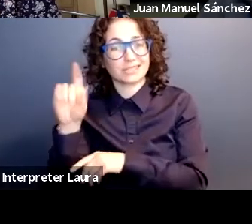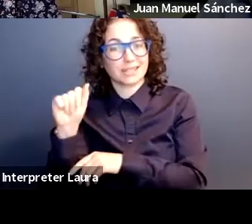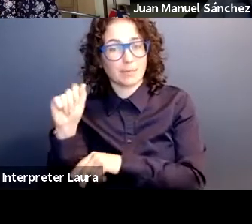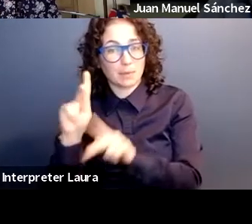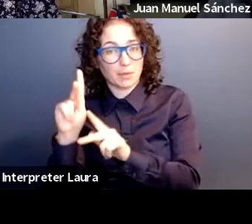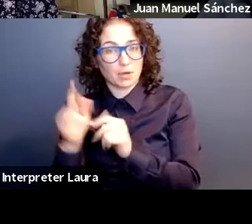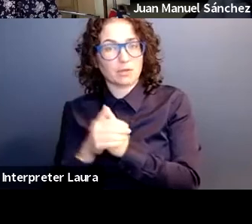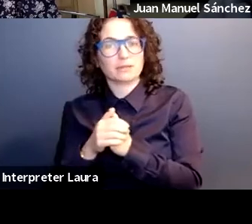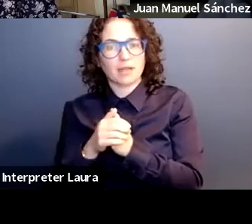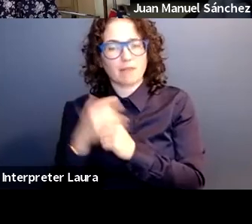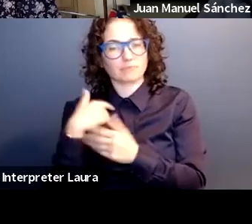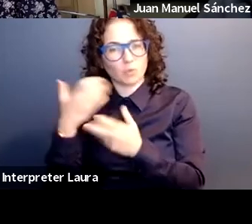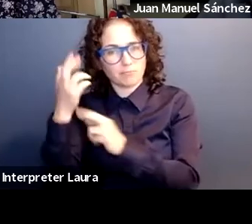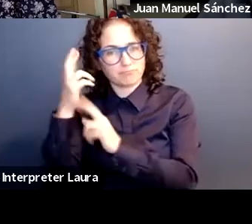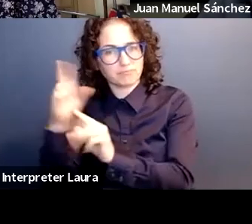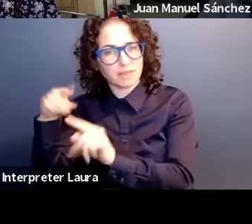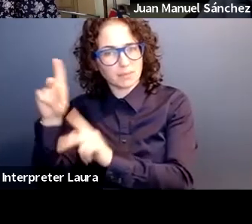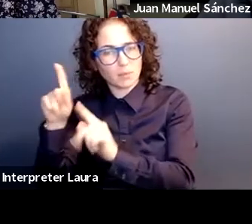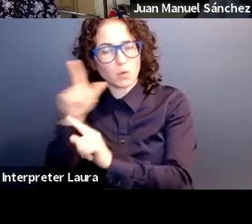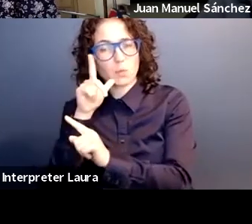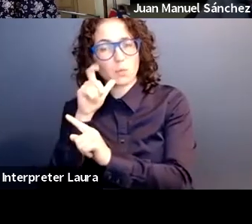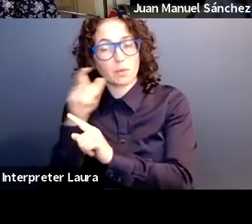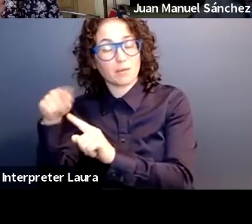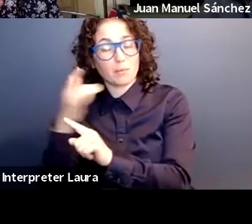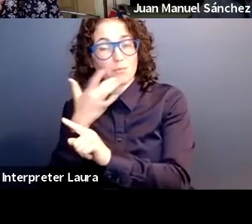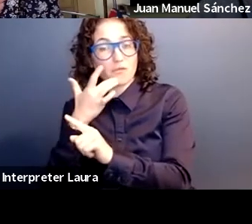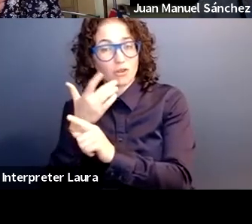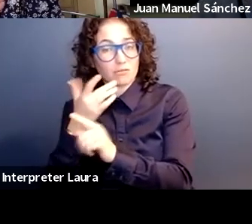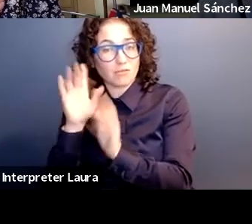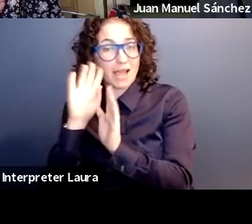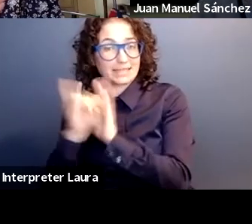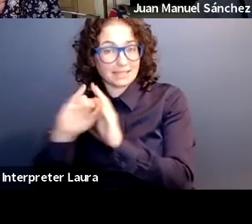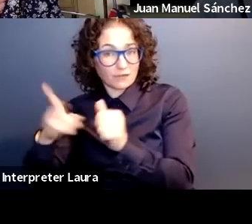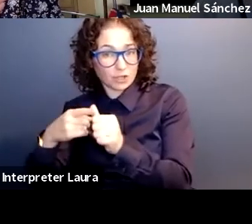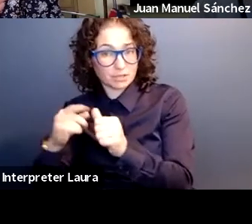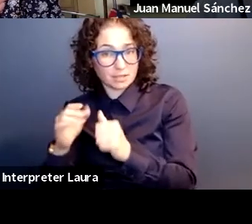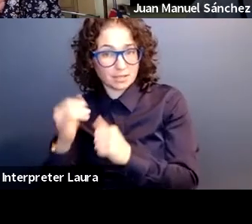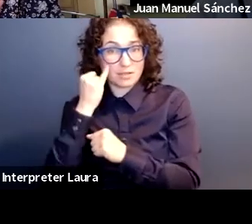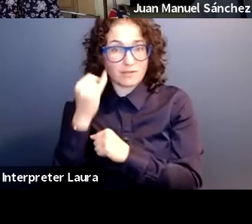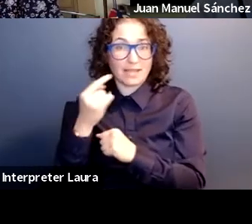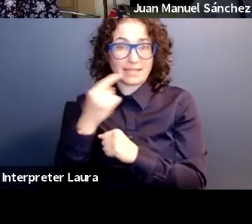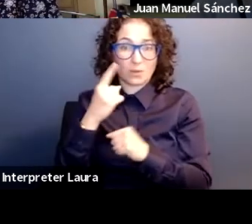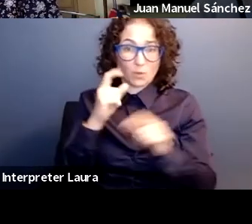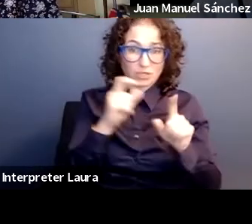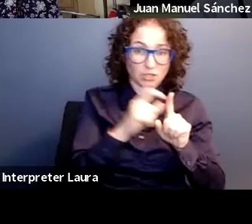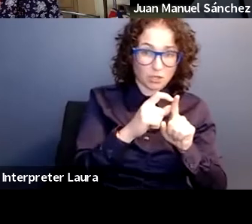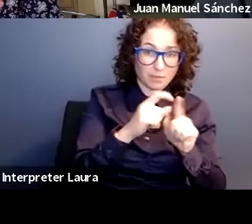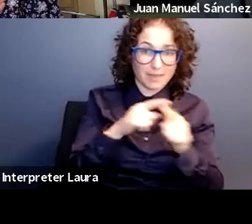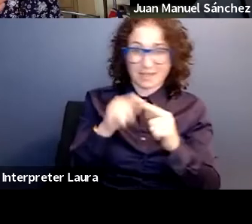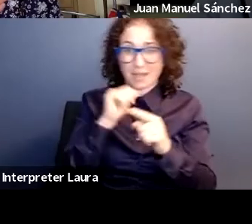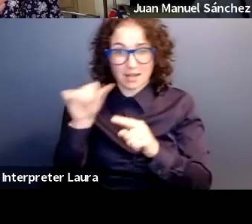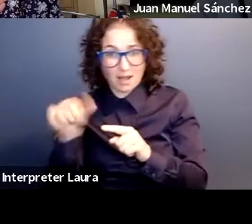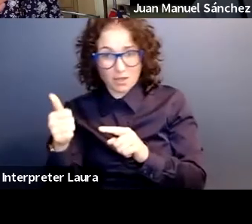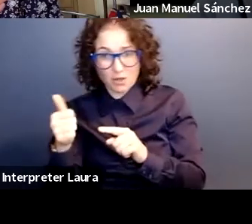And that's in deference to colleagues who prefer identity first language. So if I use one term and not another, it